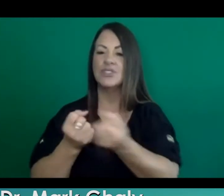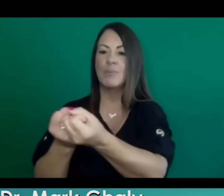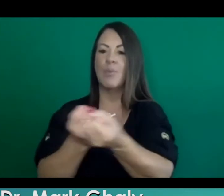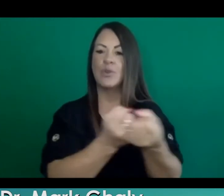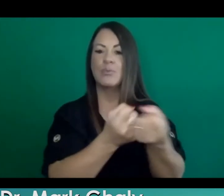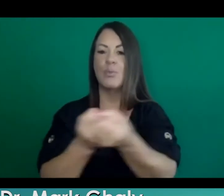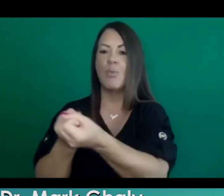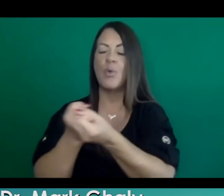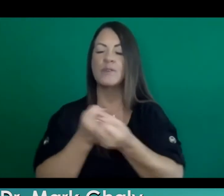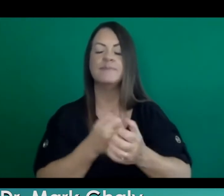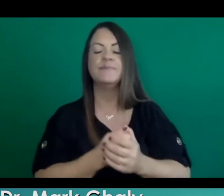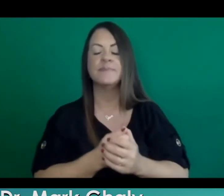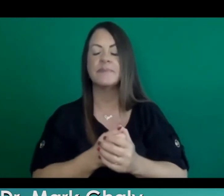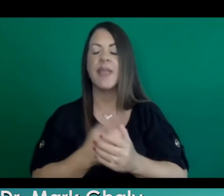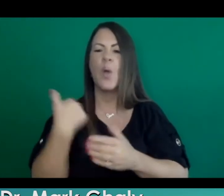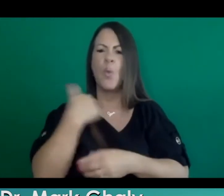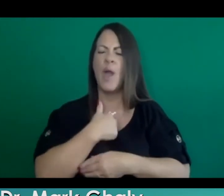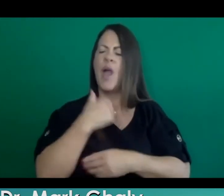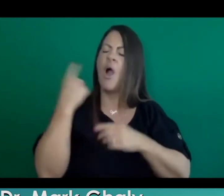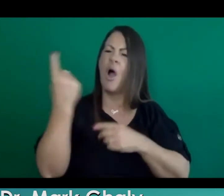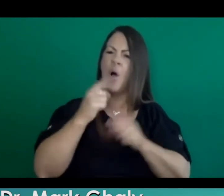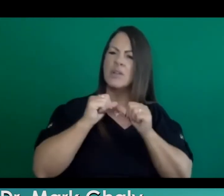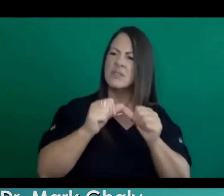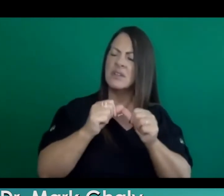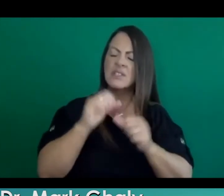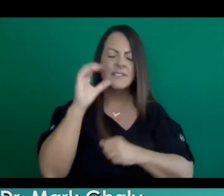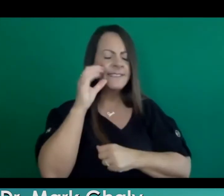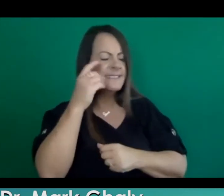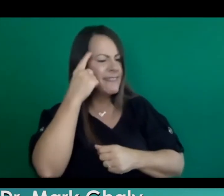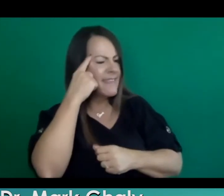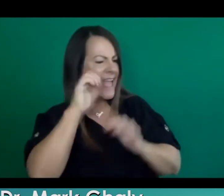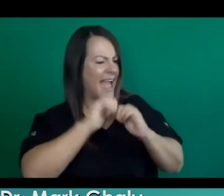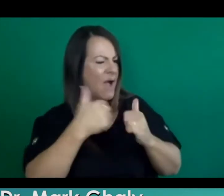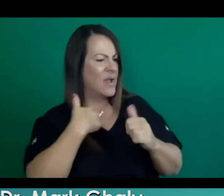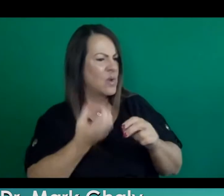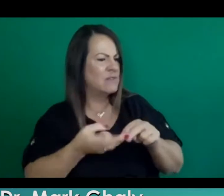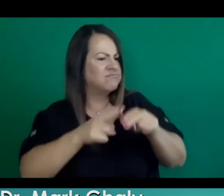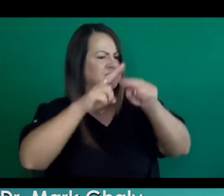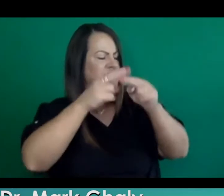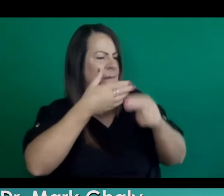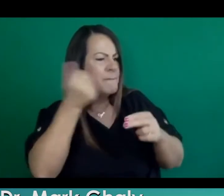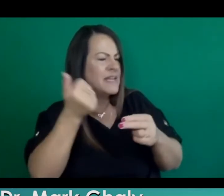constantly thinking about how we increase the resources both that we